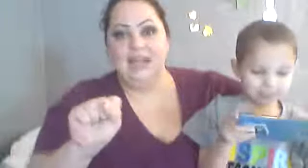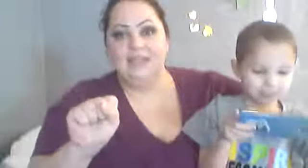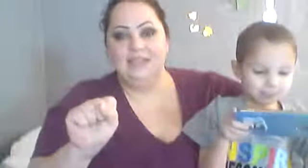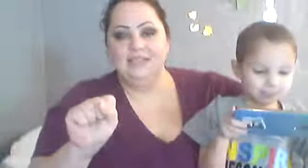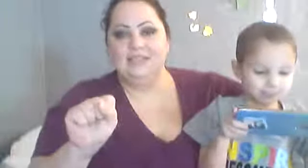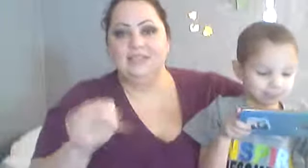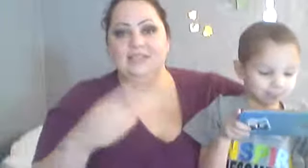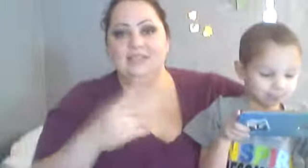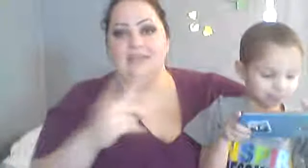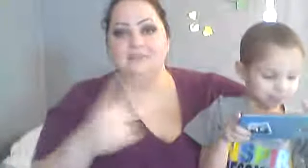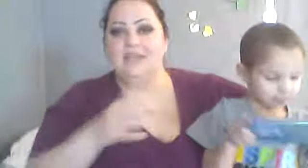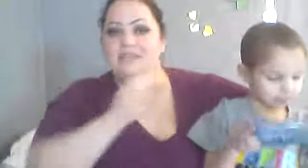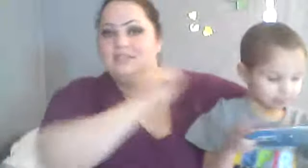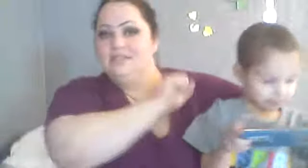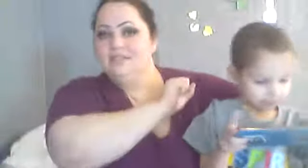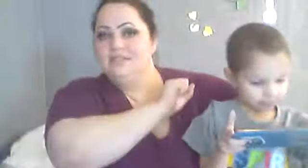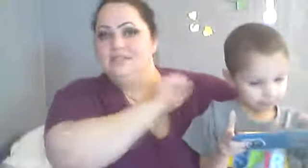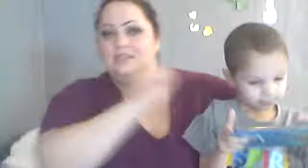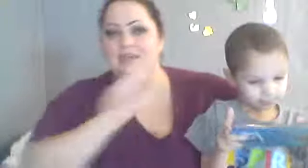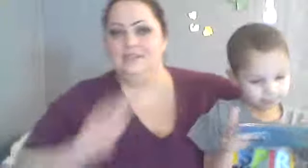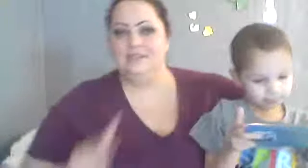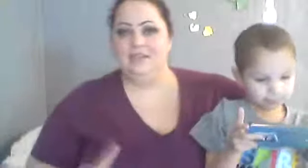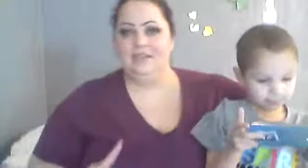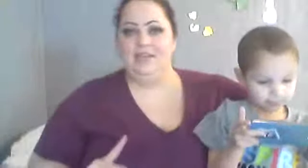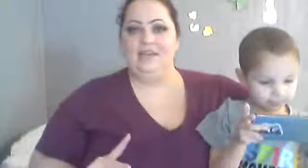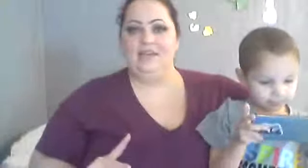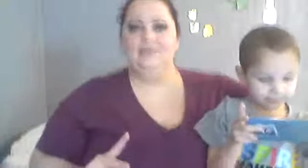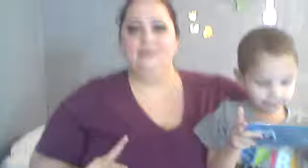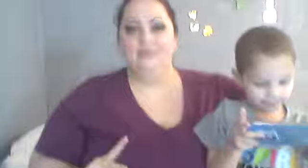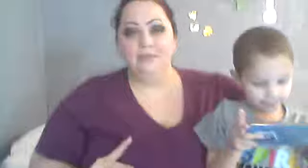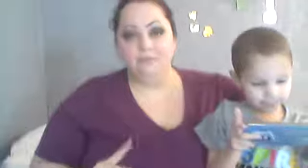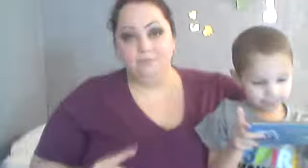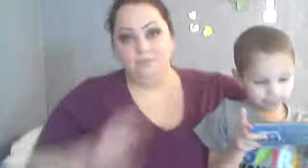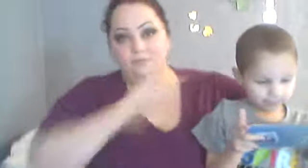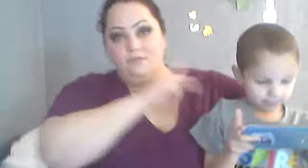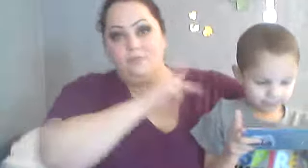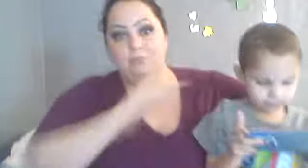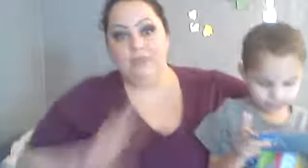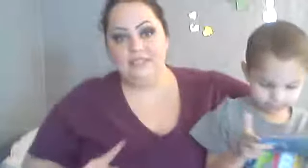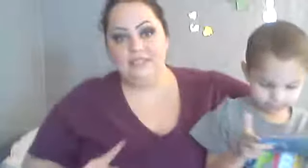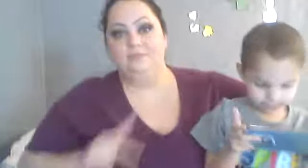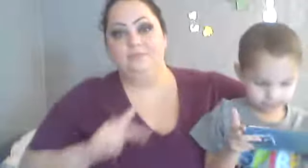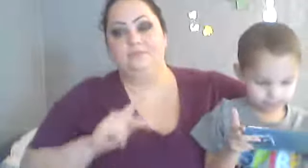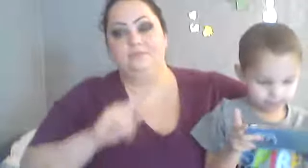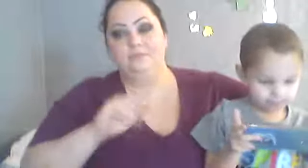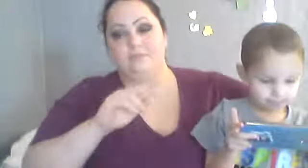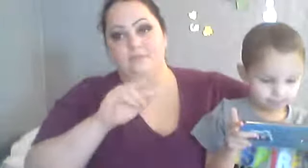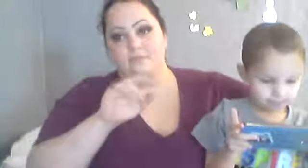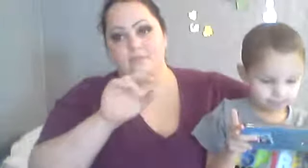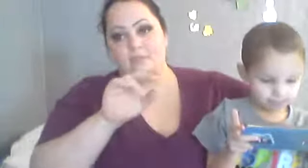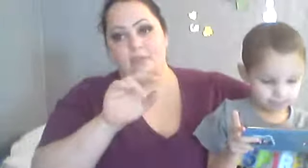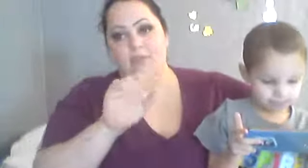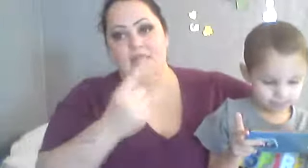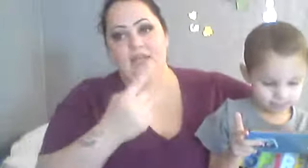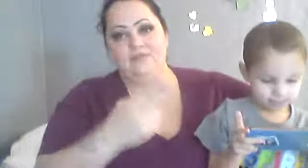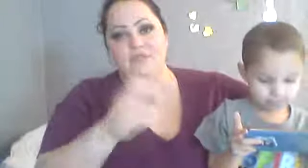Silas. His name sign is SK for Prince, but his first name